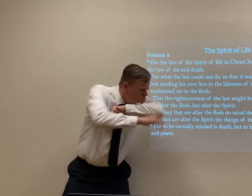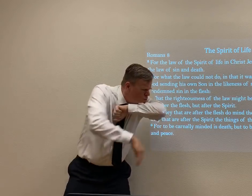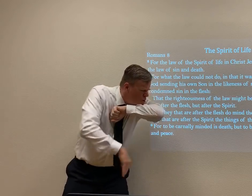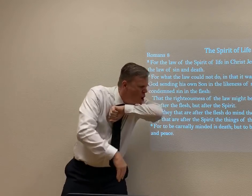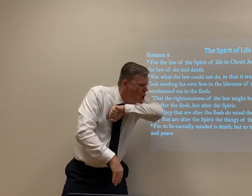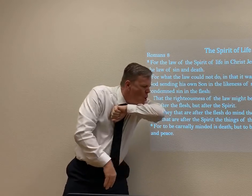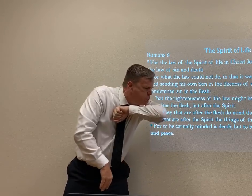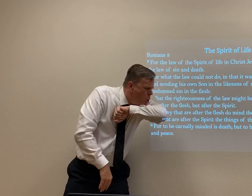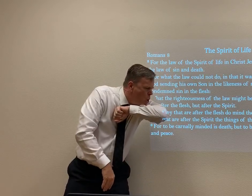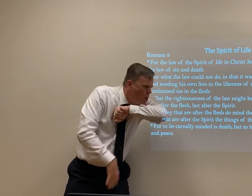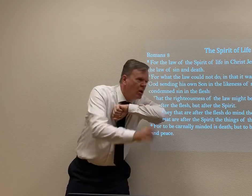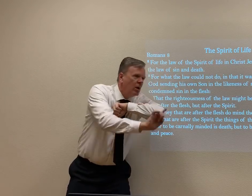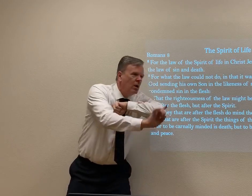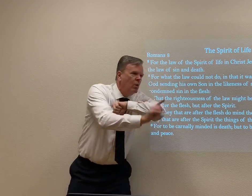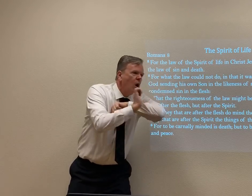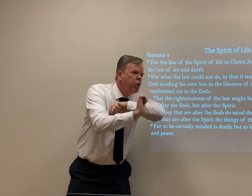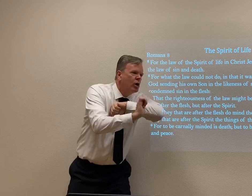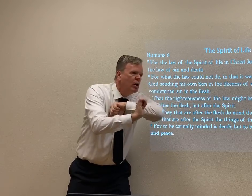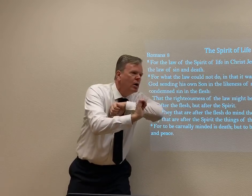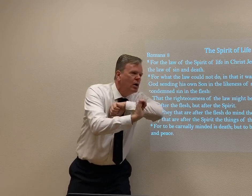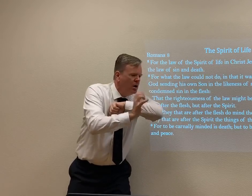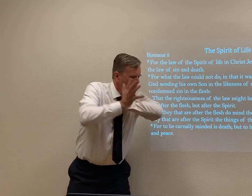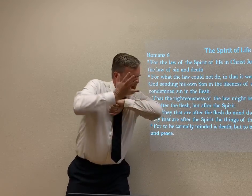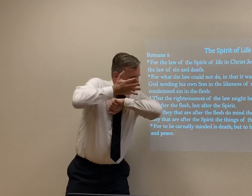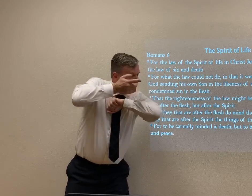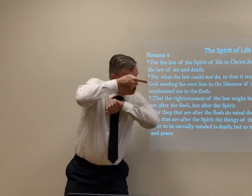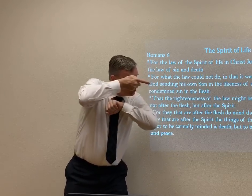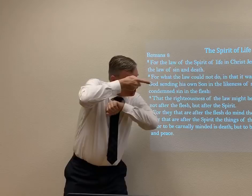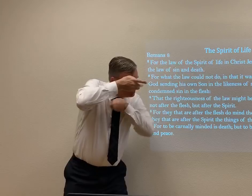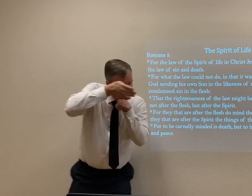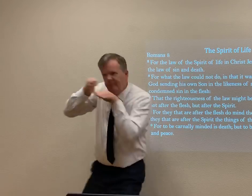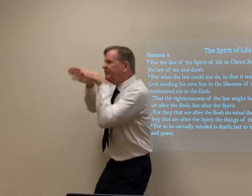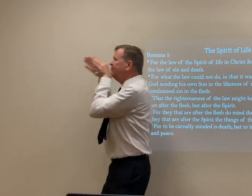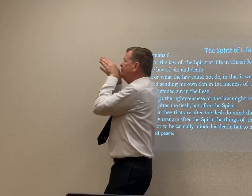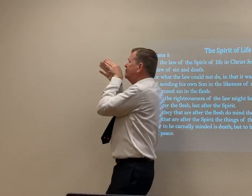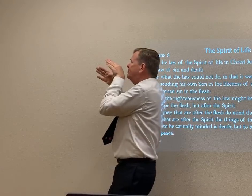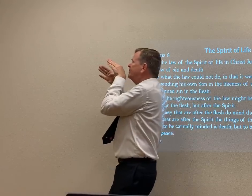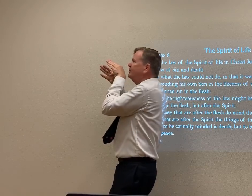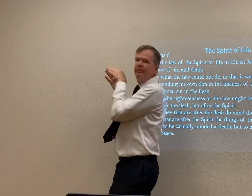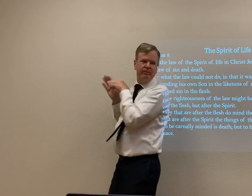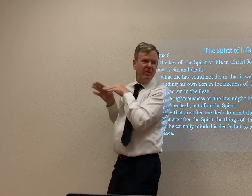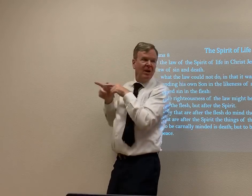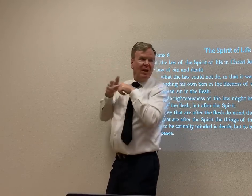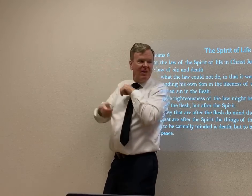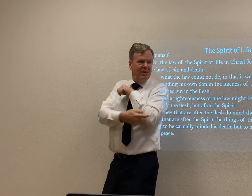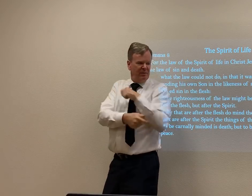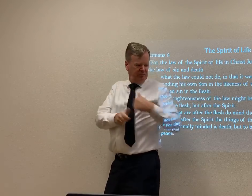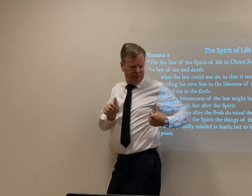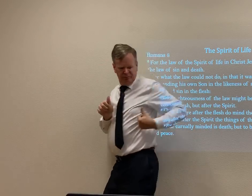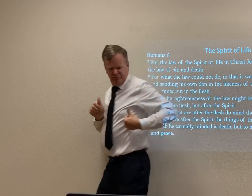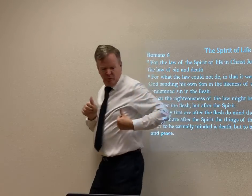Because what we can do is we can look at that temptation and allow us to start controlling us. We shouldn't be doing that. What we should do is reject that temptation,